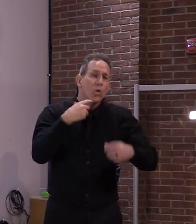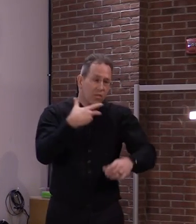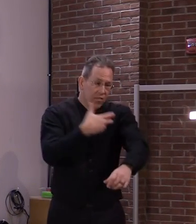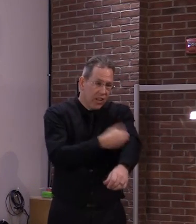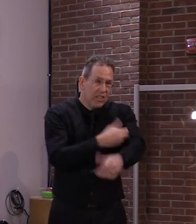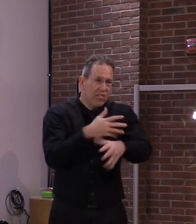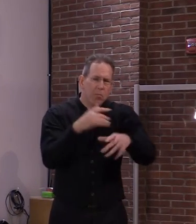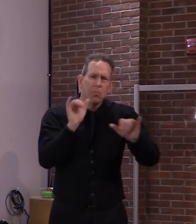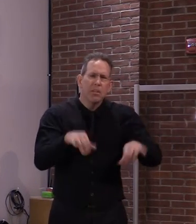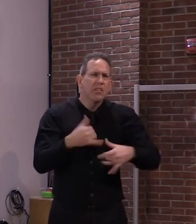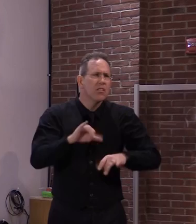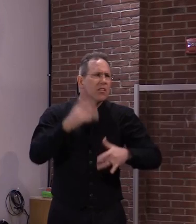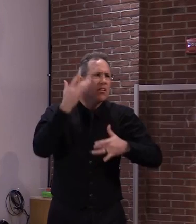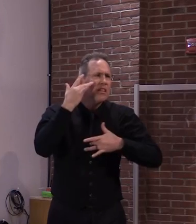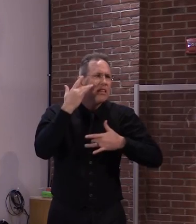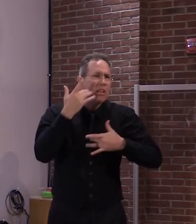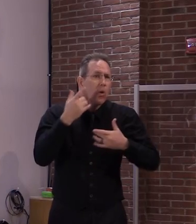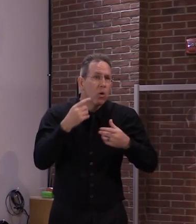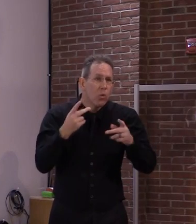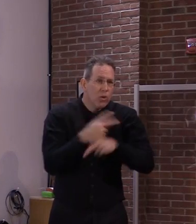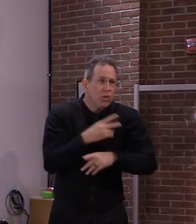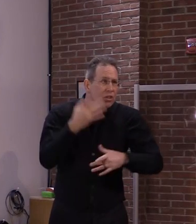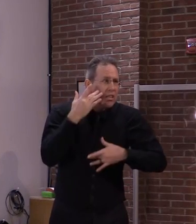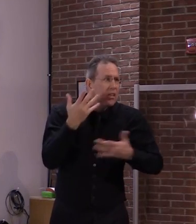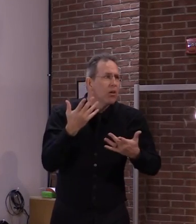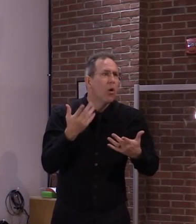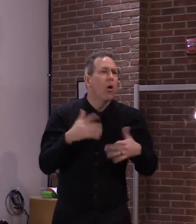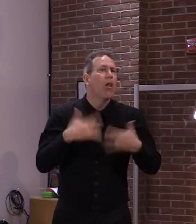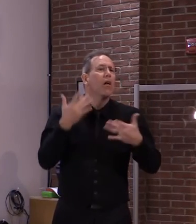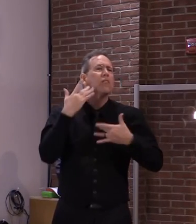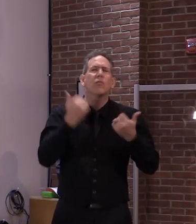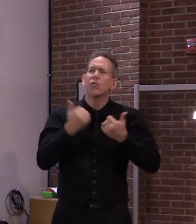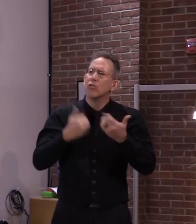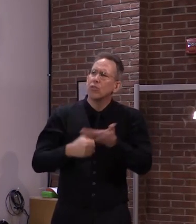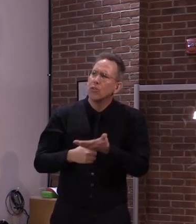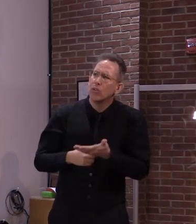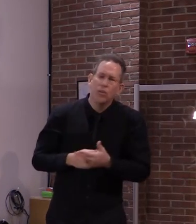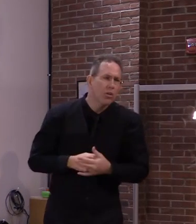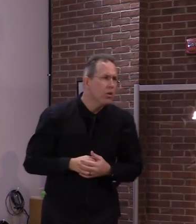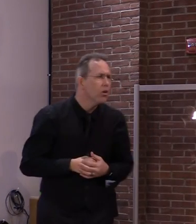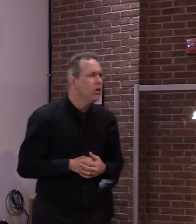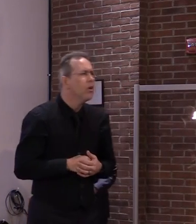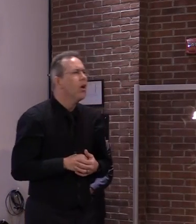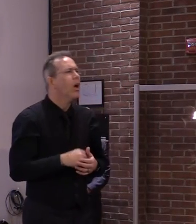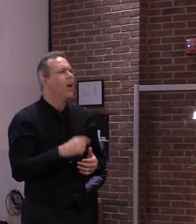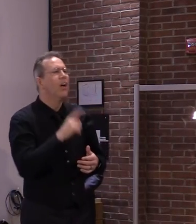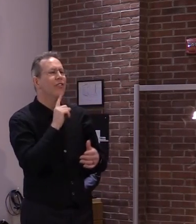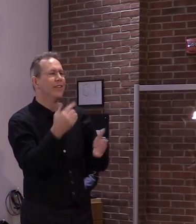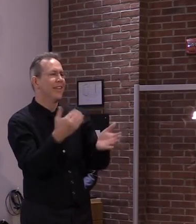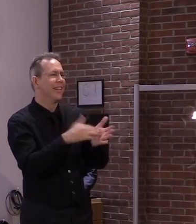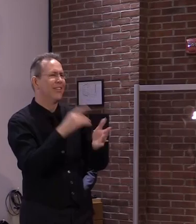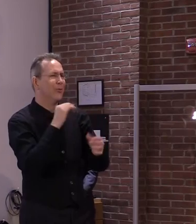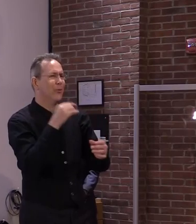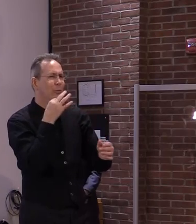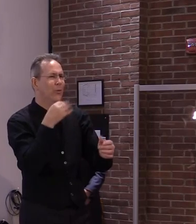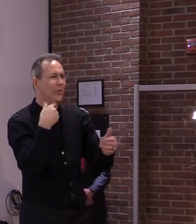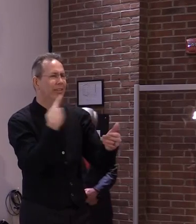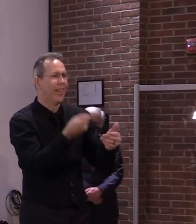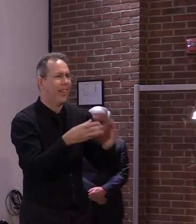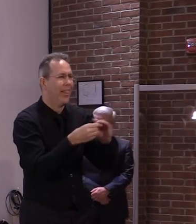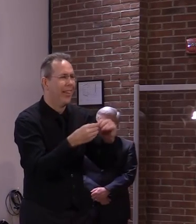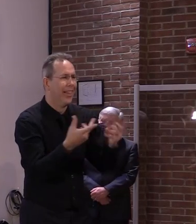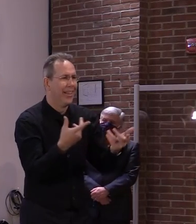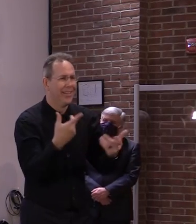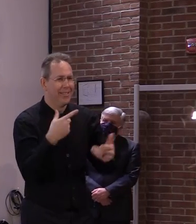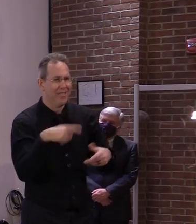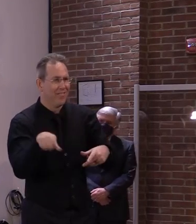were? Yeah, I think the data is so spotty and we have such few numbers of cases that I can't give you a sort